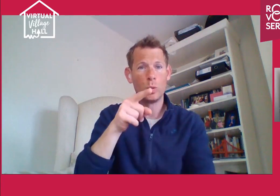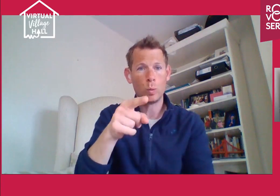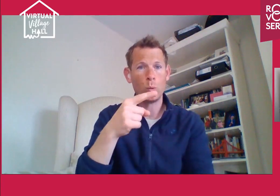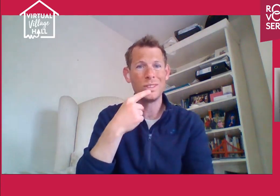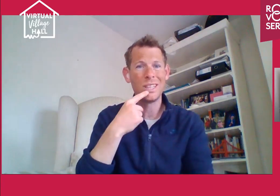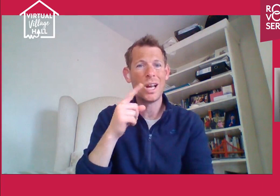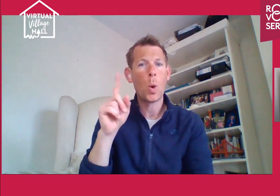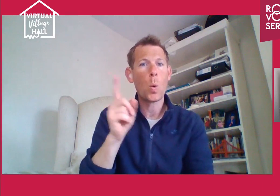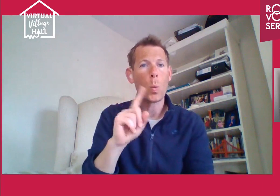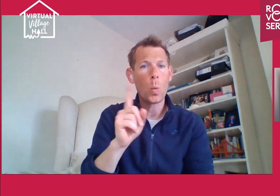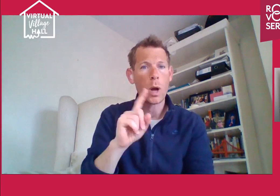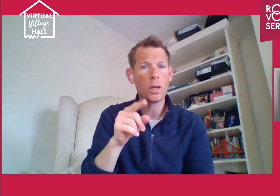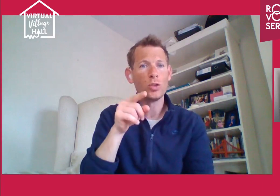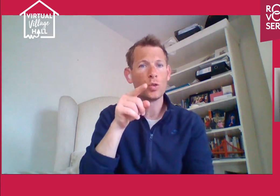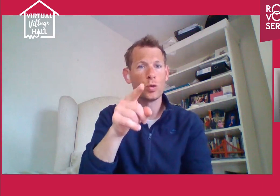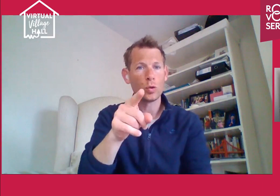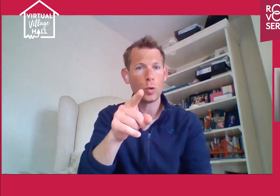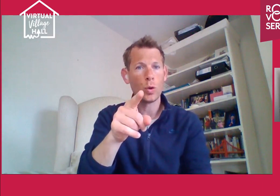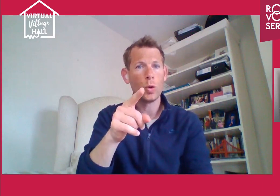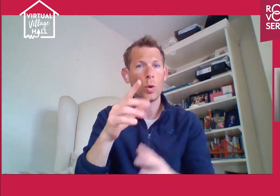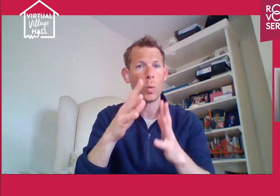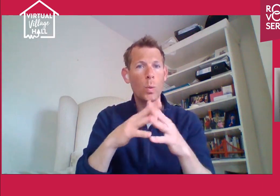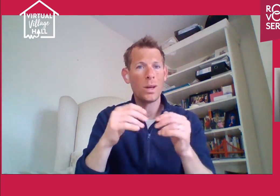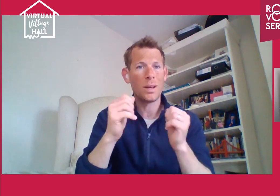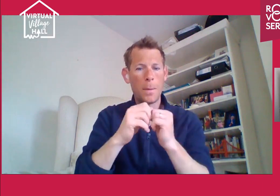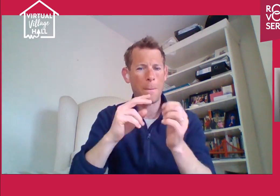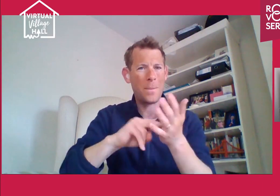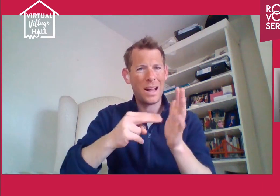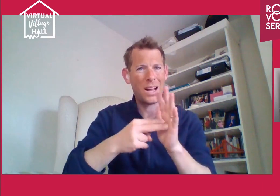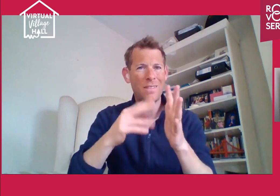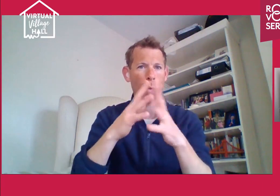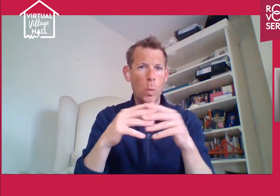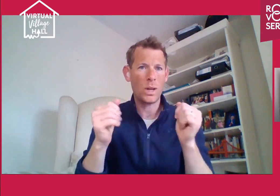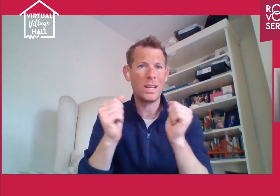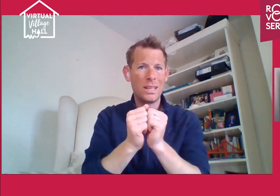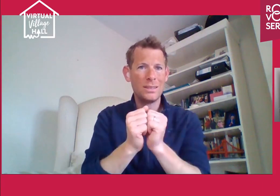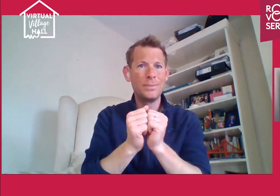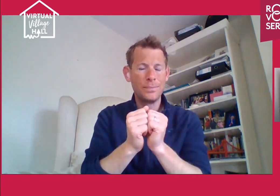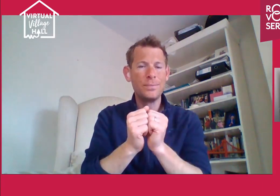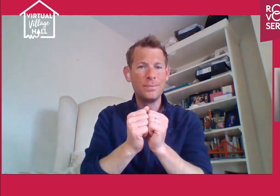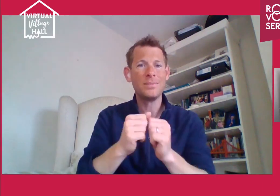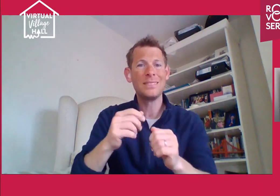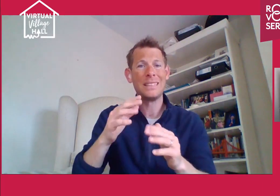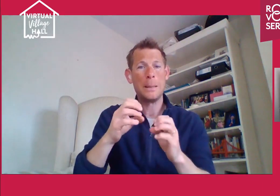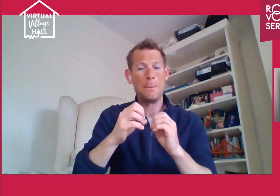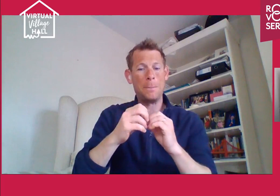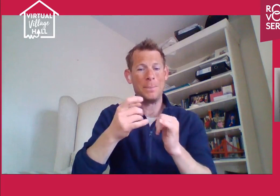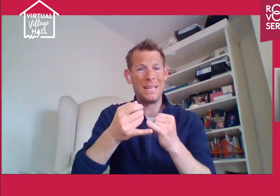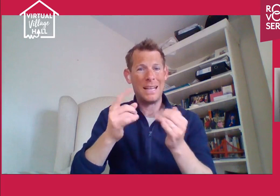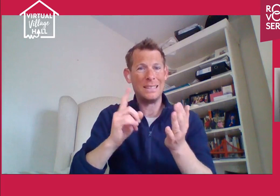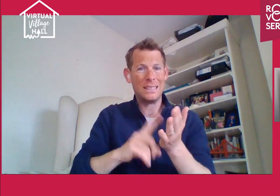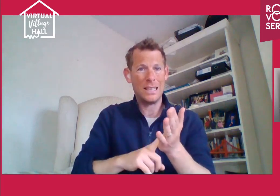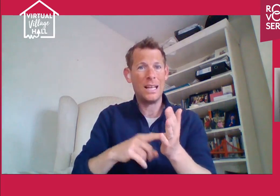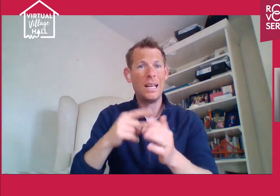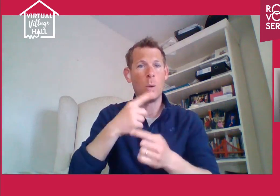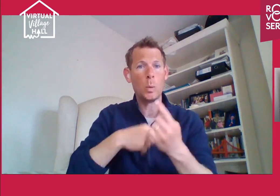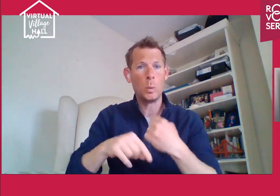So in English, you would say what? What is your weekend plans? Or what are your plans for the weekend? But